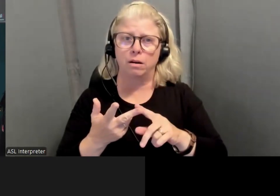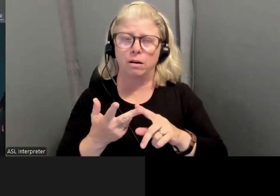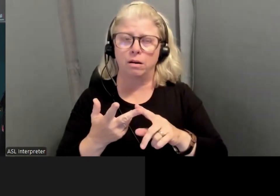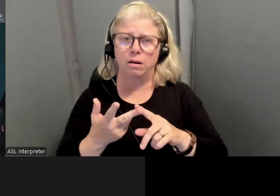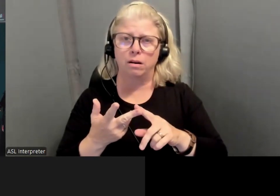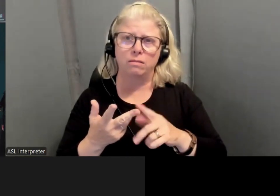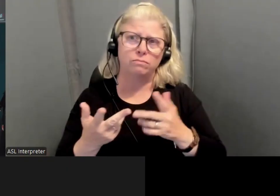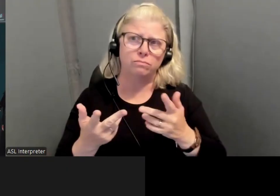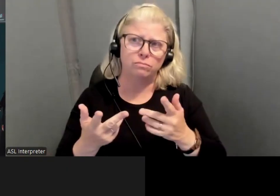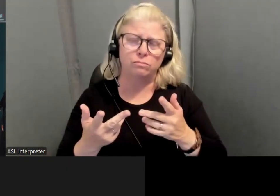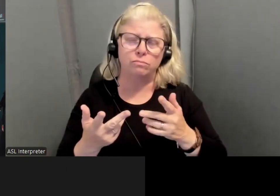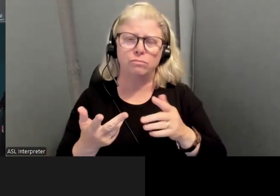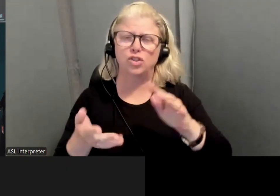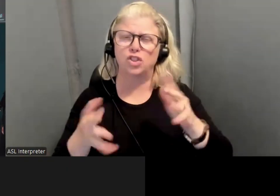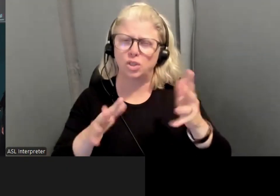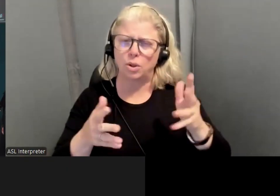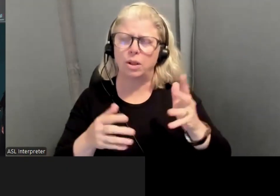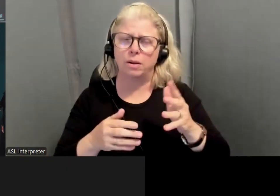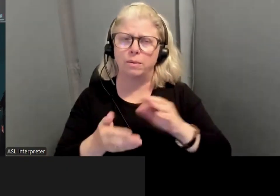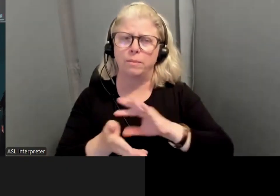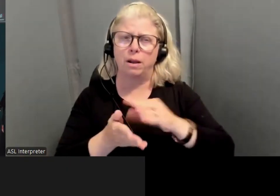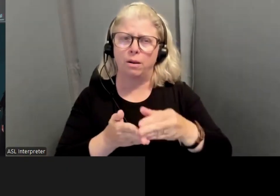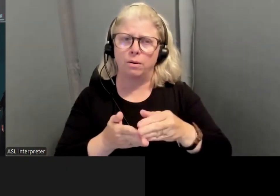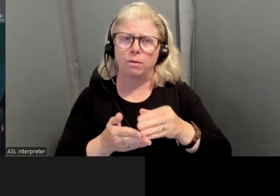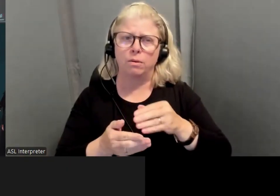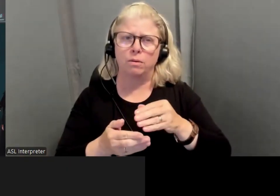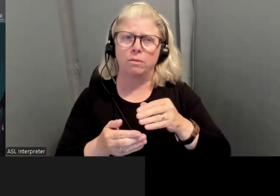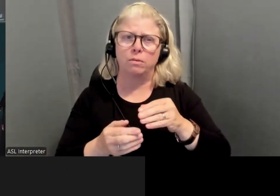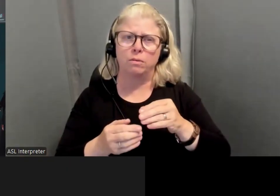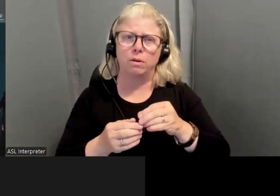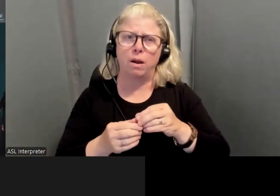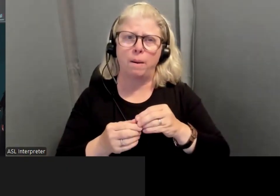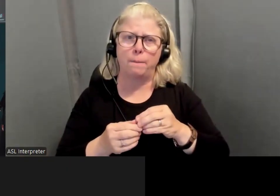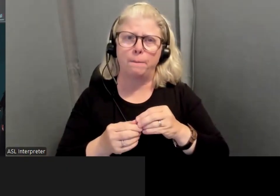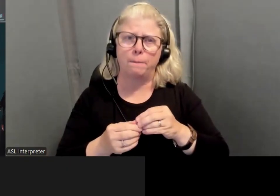to a certain extent, the